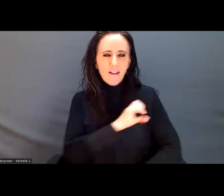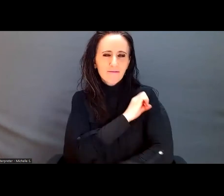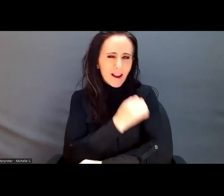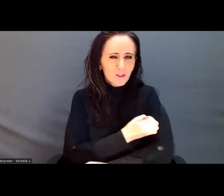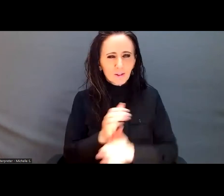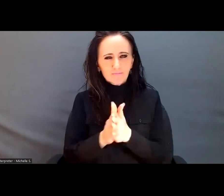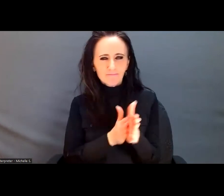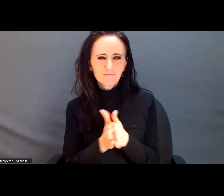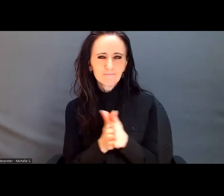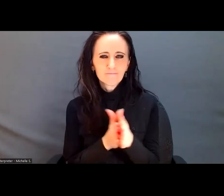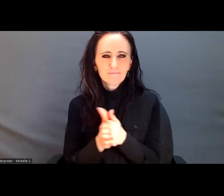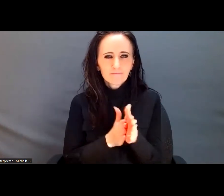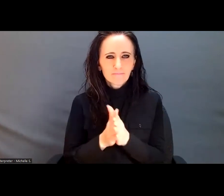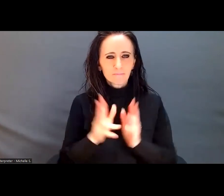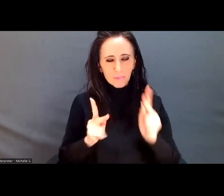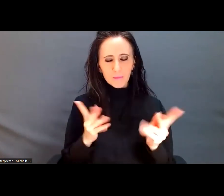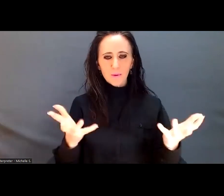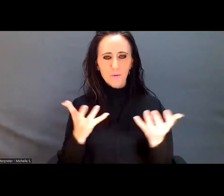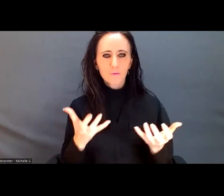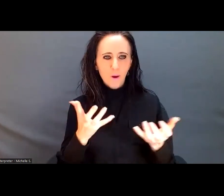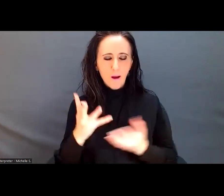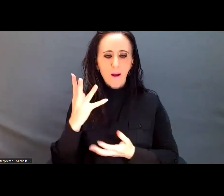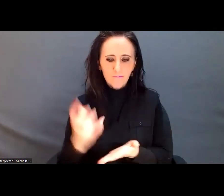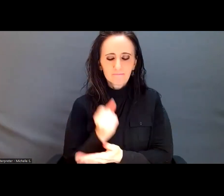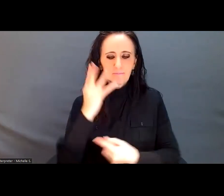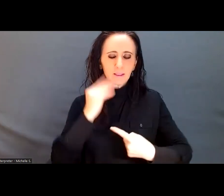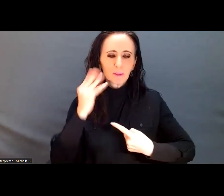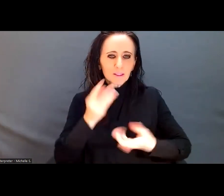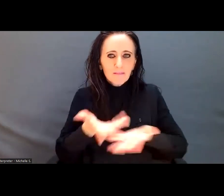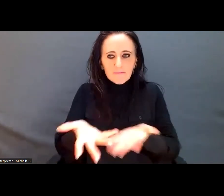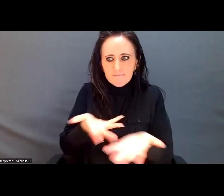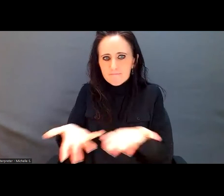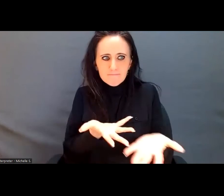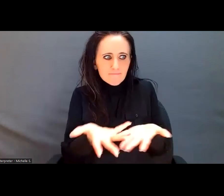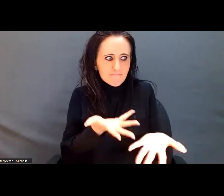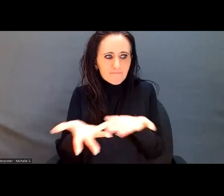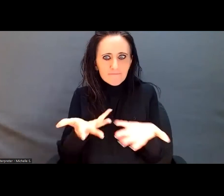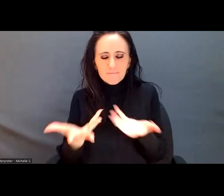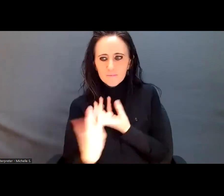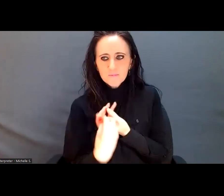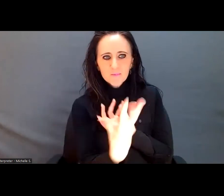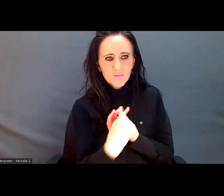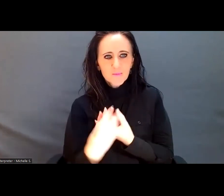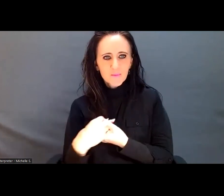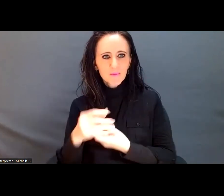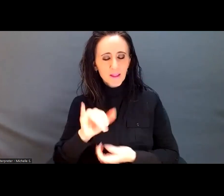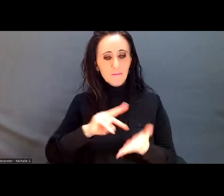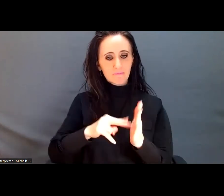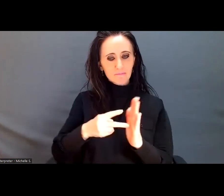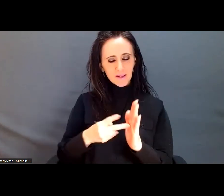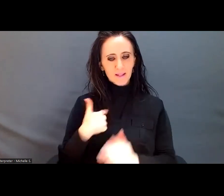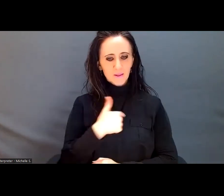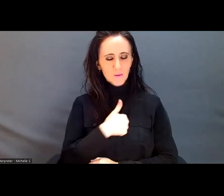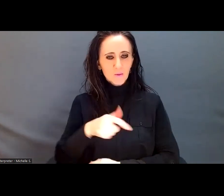experience of being engaged, so be engaging. Yes, that requires us to stretch our bar.